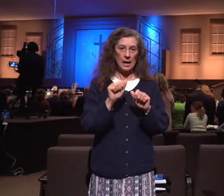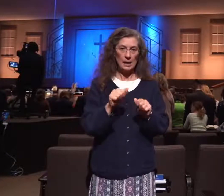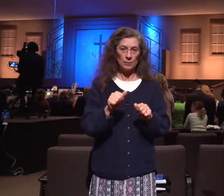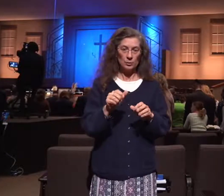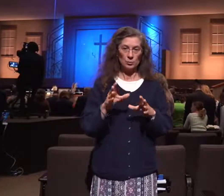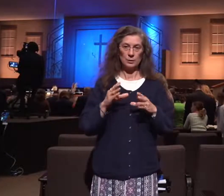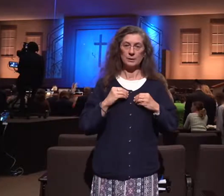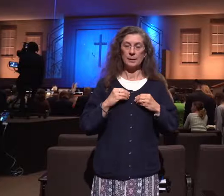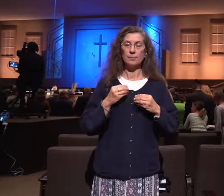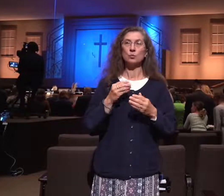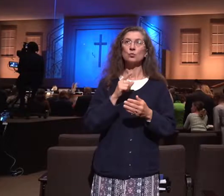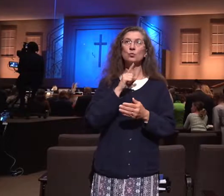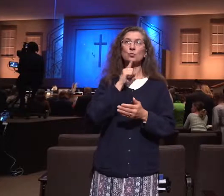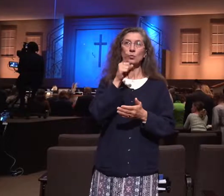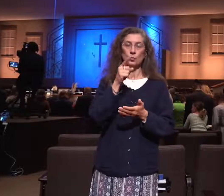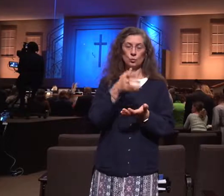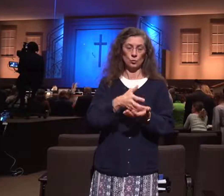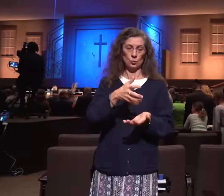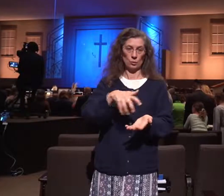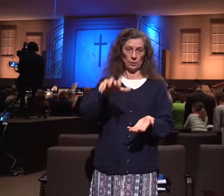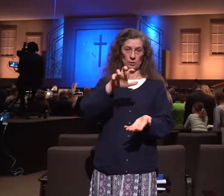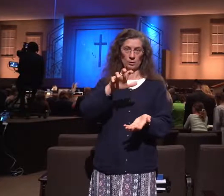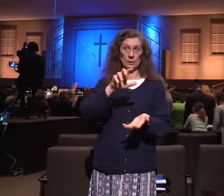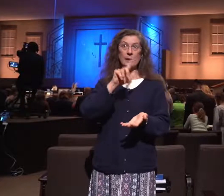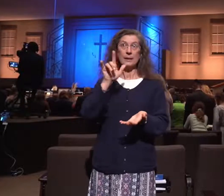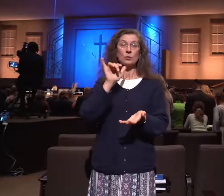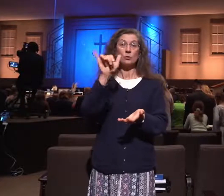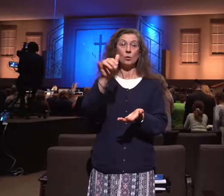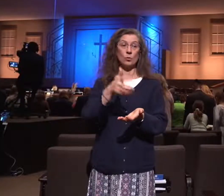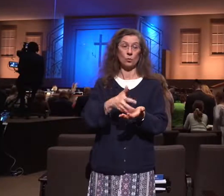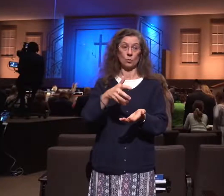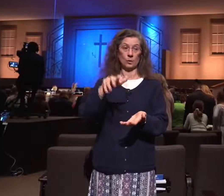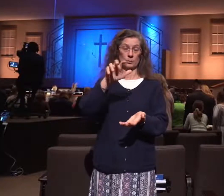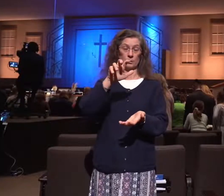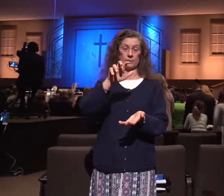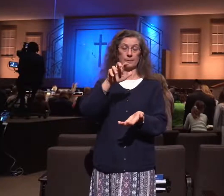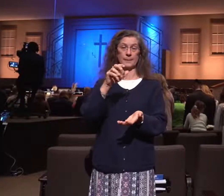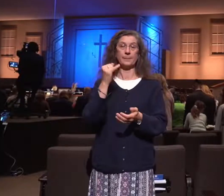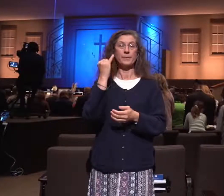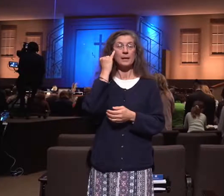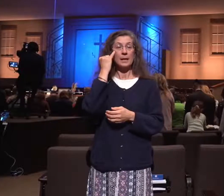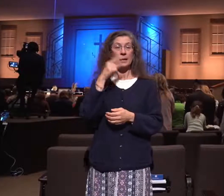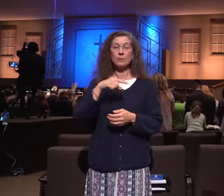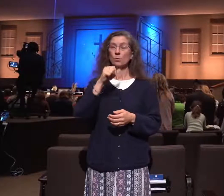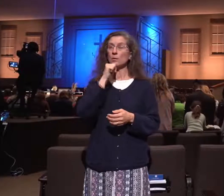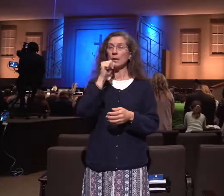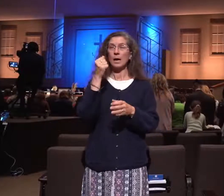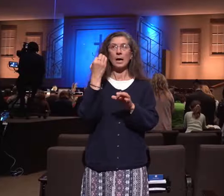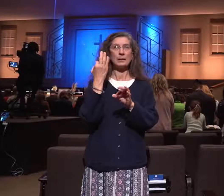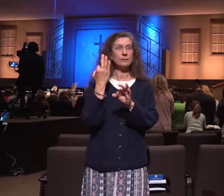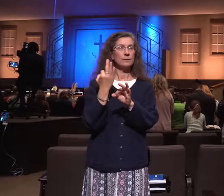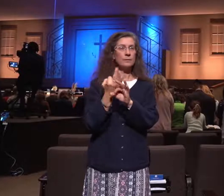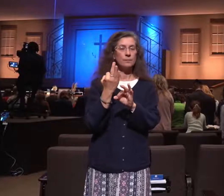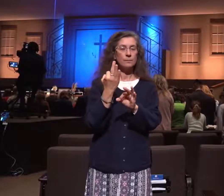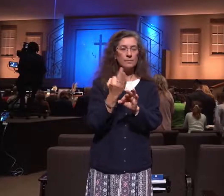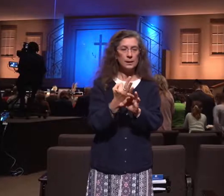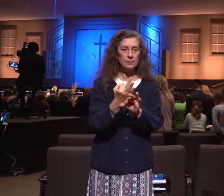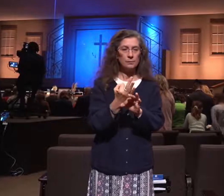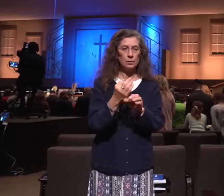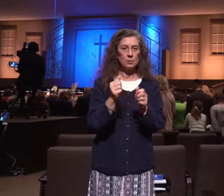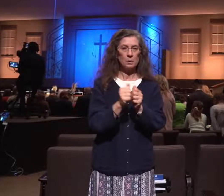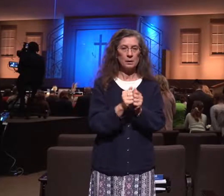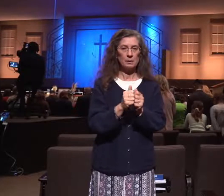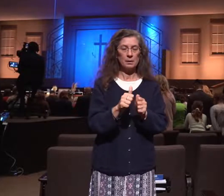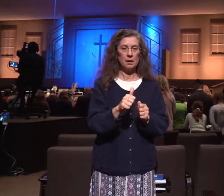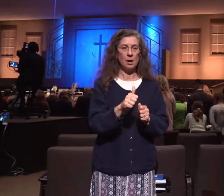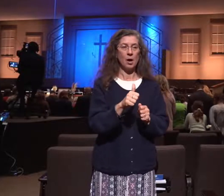the true riches? That's eternal riches. And if you've not been faithful in that which is another